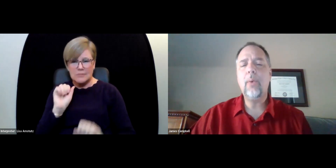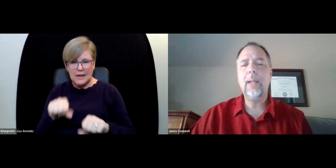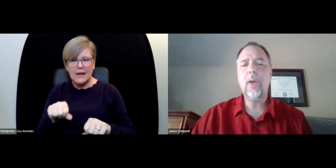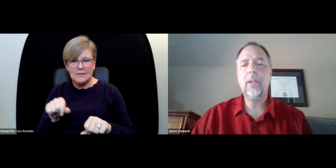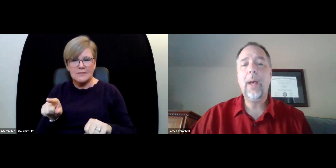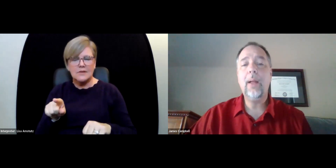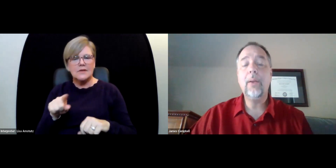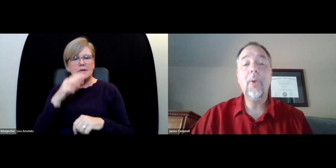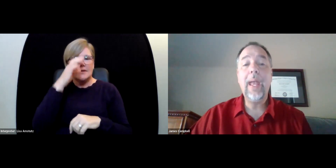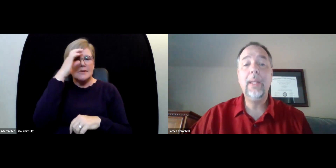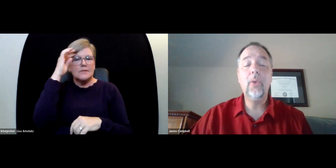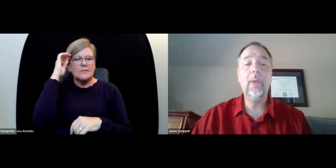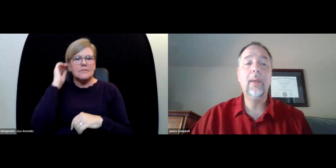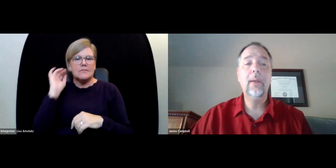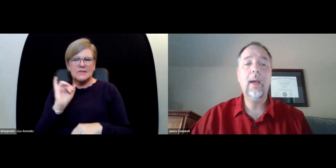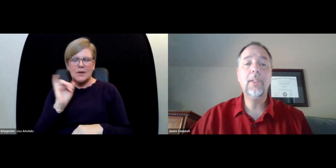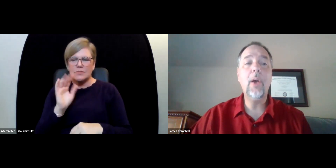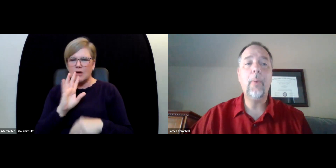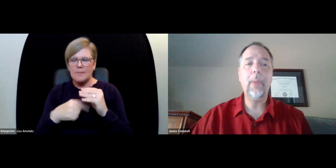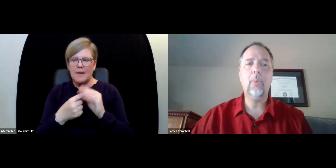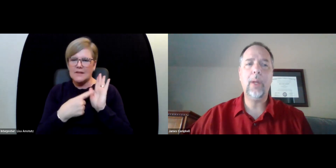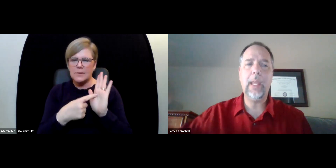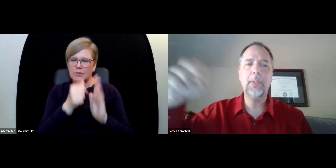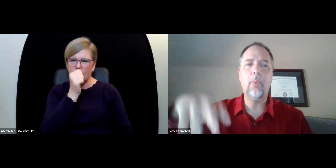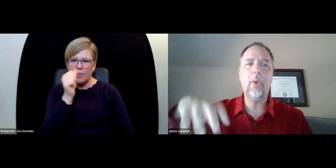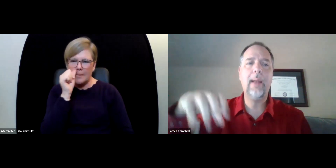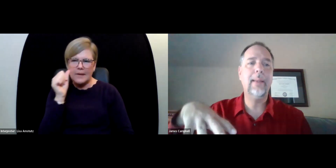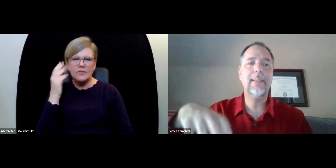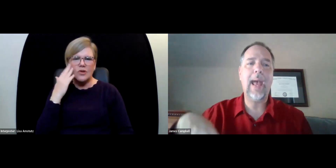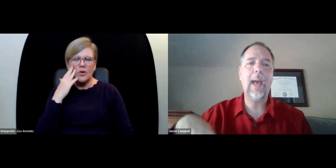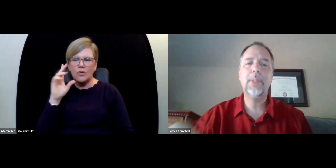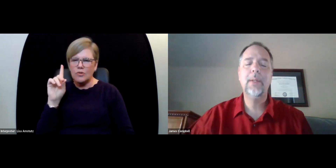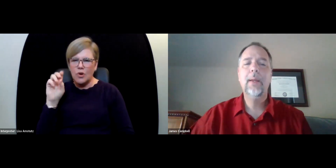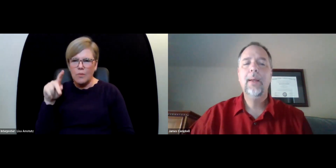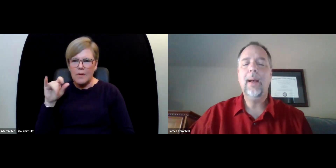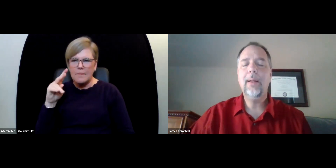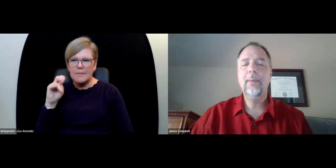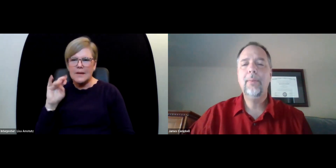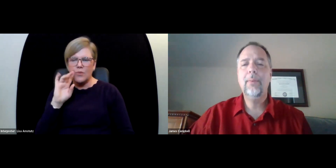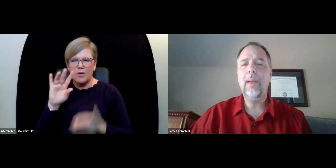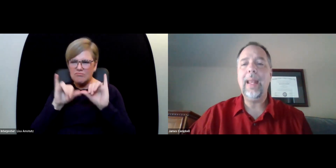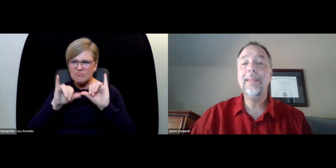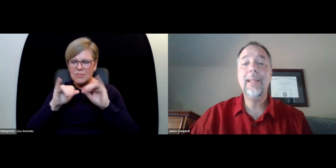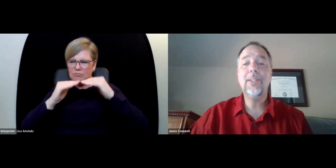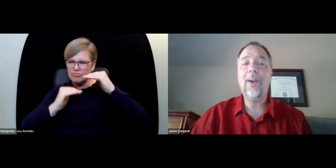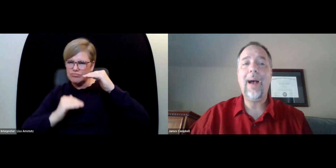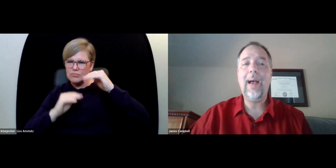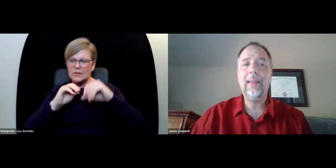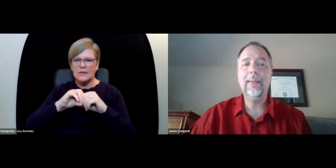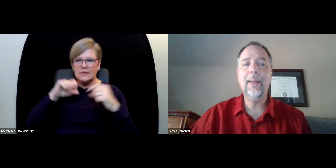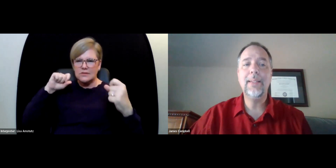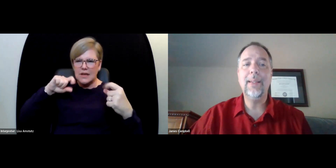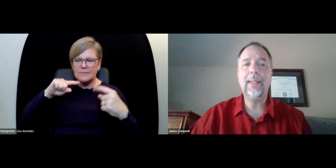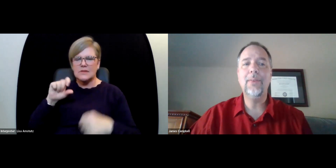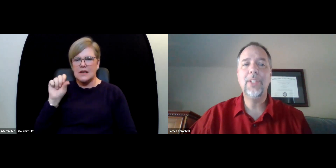Sort of like what I talked about cocaine doing to dopamine, where it keeps more down in the synapse. An